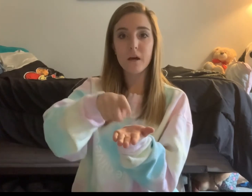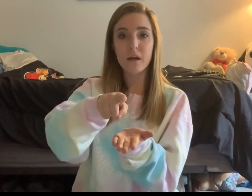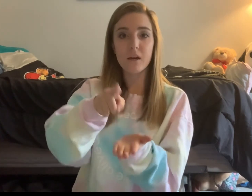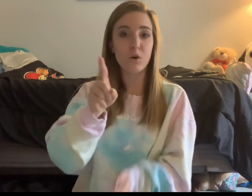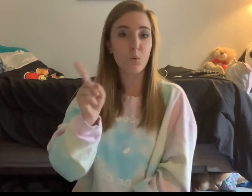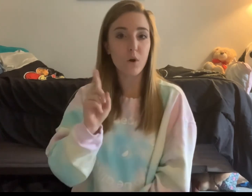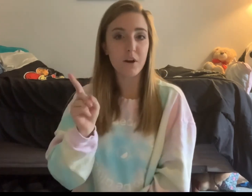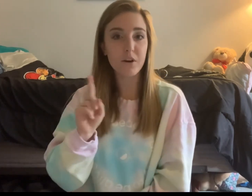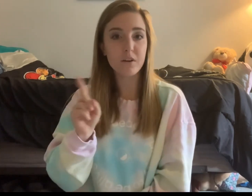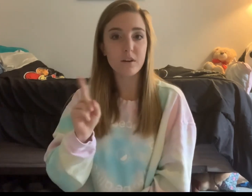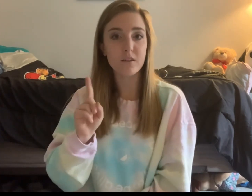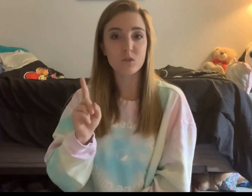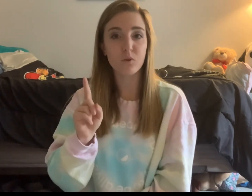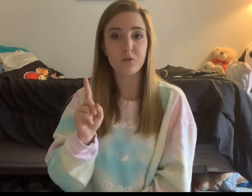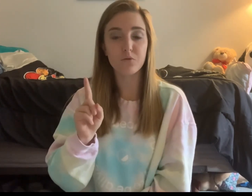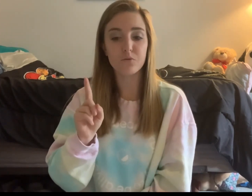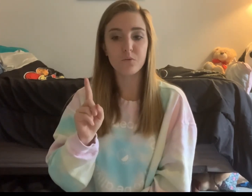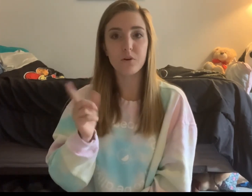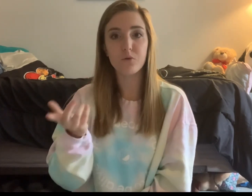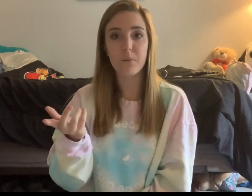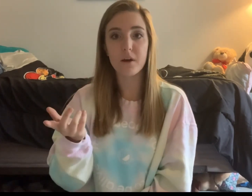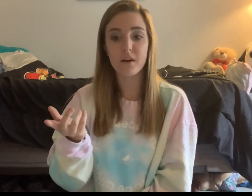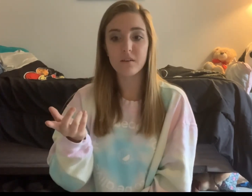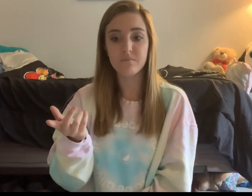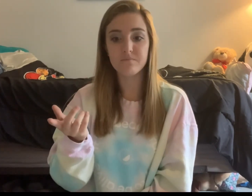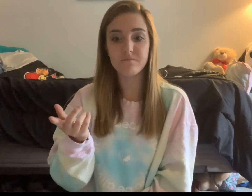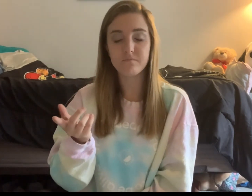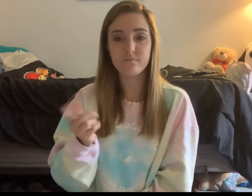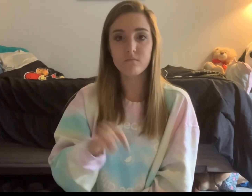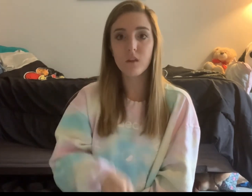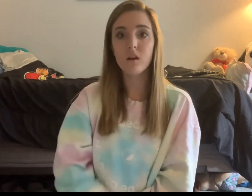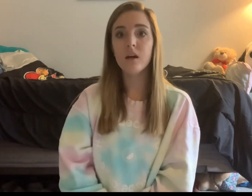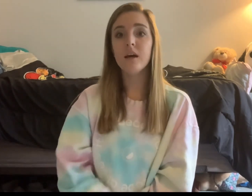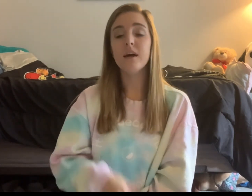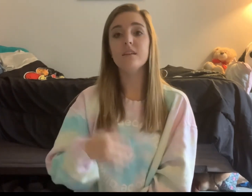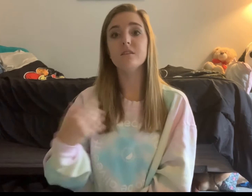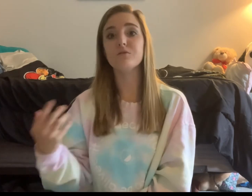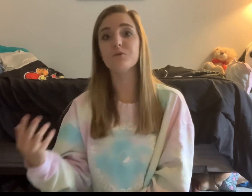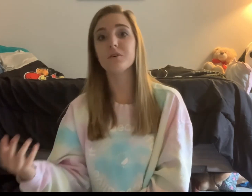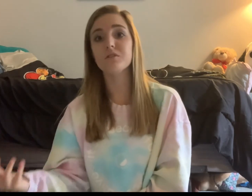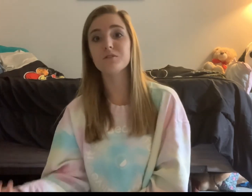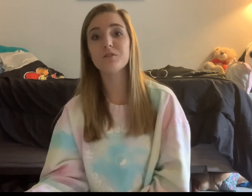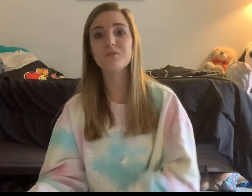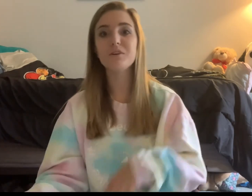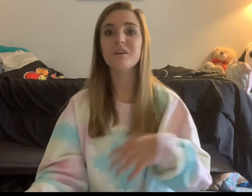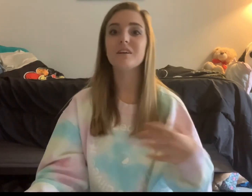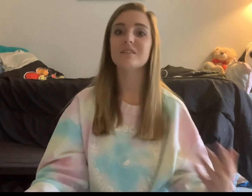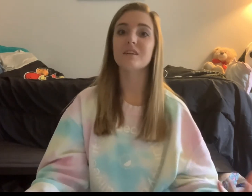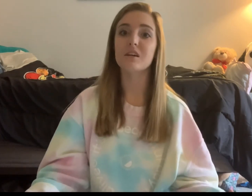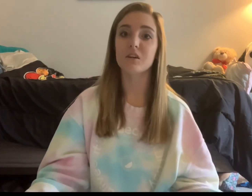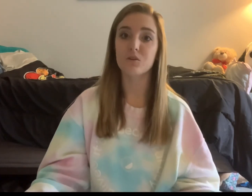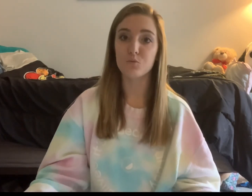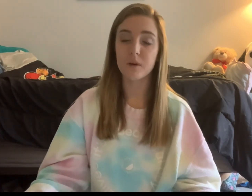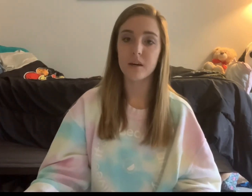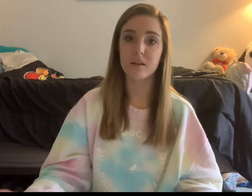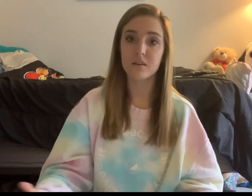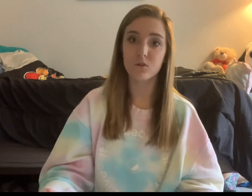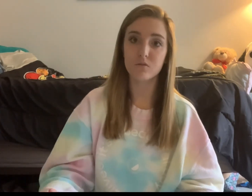Pay where? And that's where do I pay? And then if you are the server saying you pay over